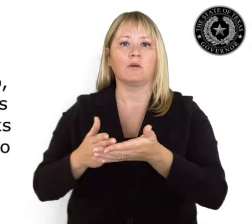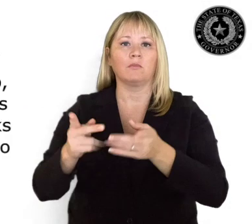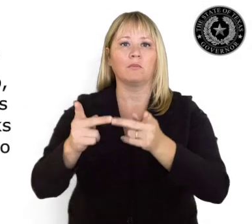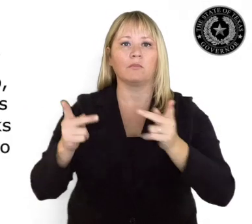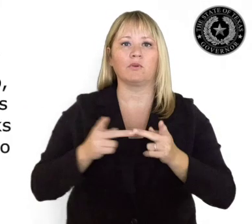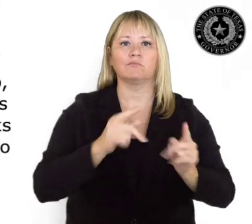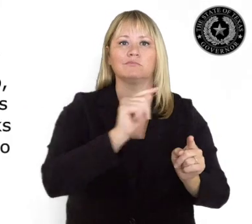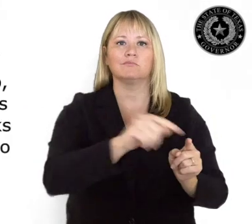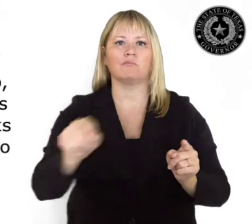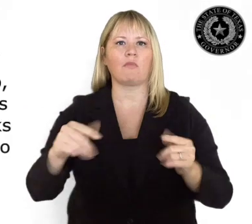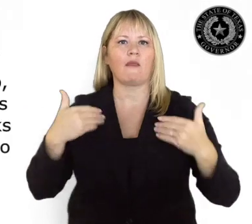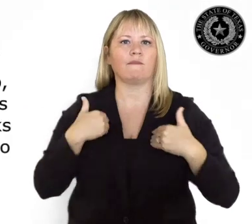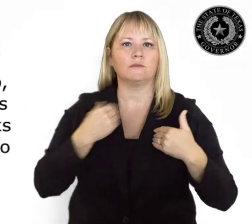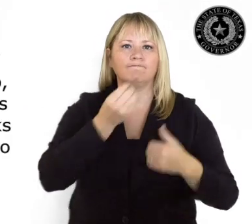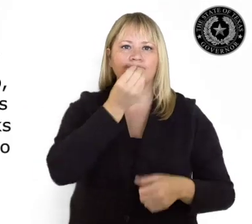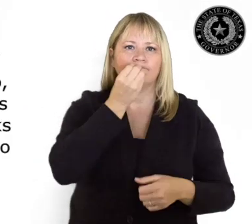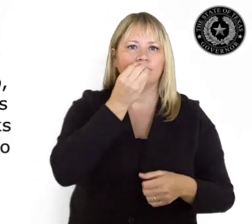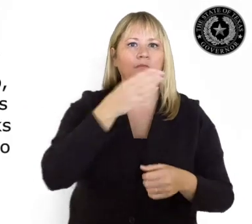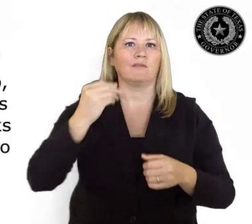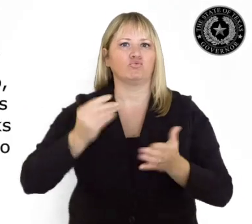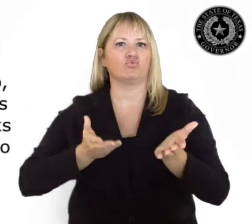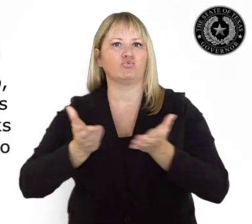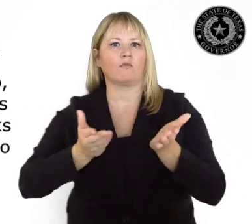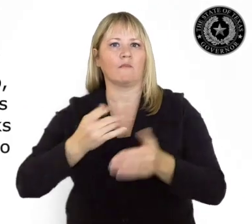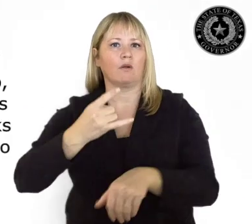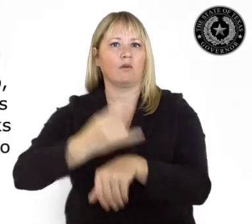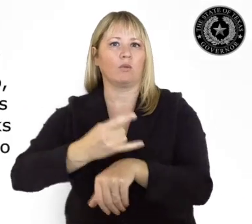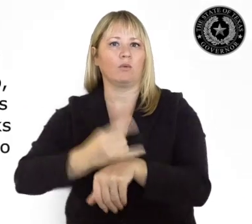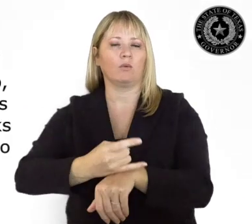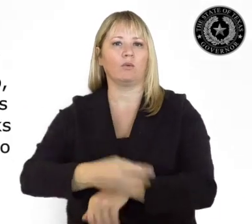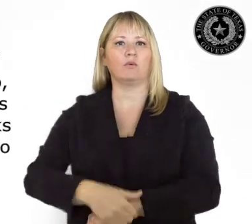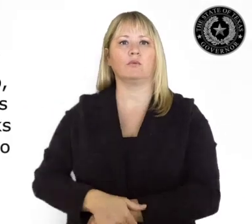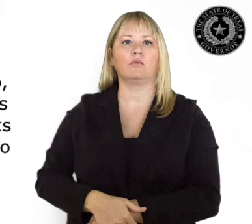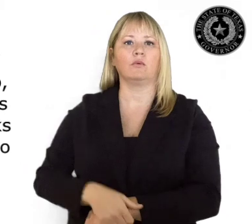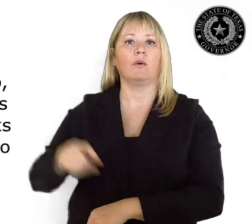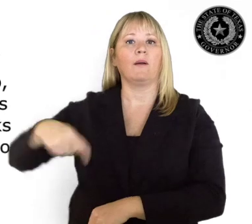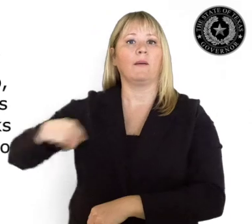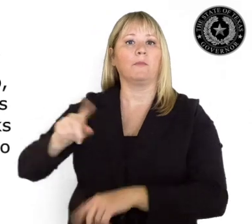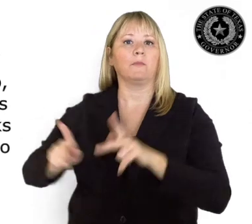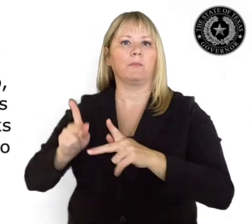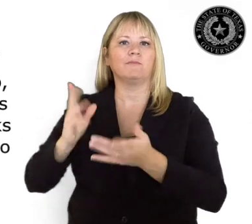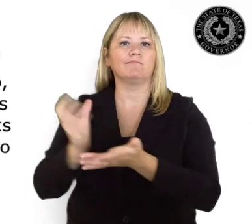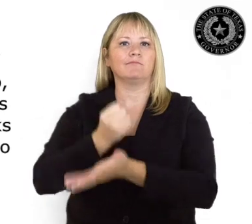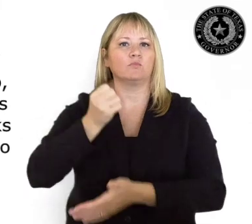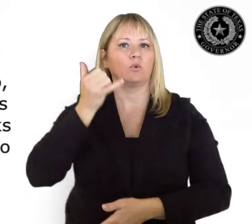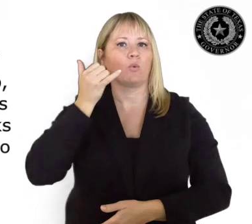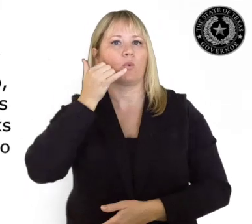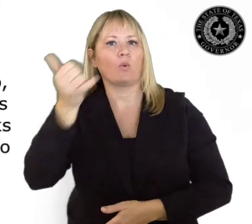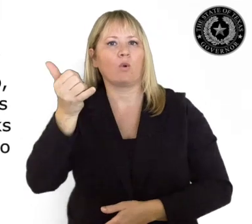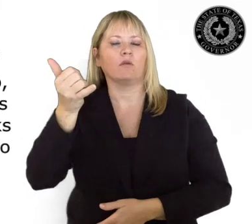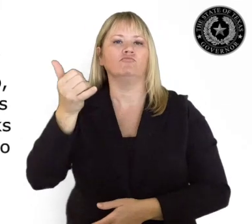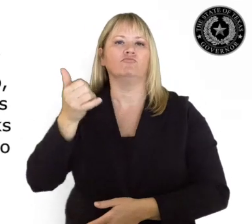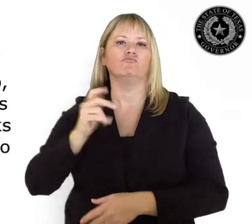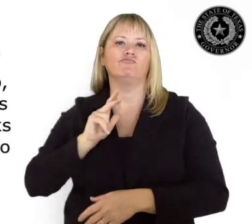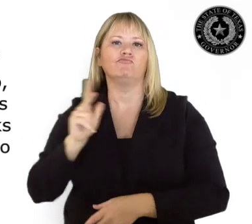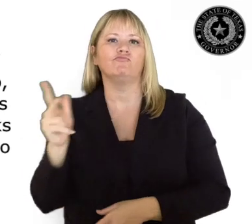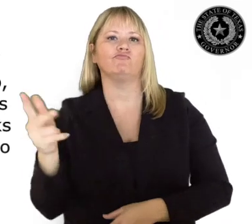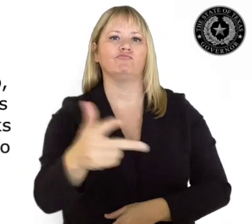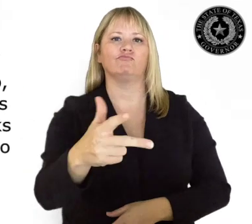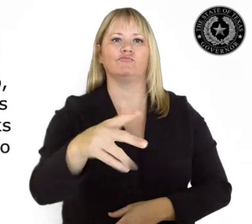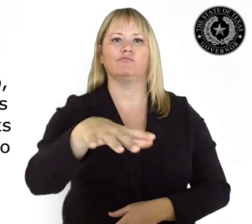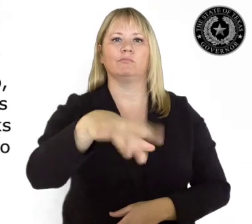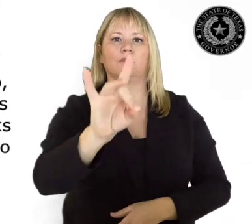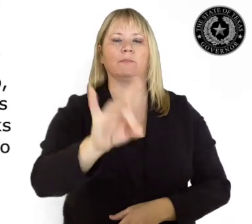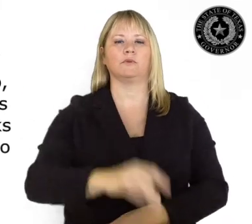The use by bars or similar establishments of drive-through, pickup, or delivery options for food and drinks remains allowed to